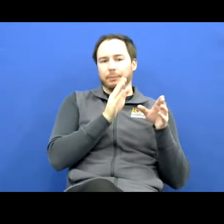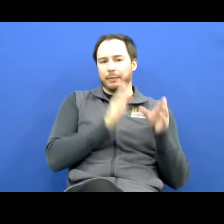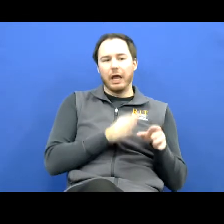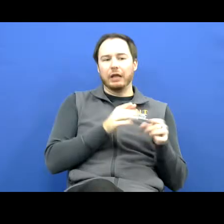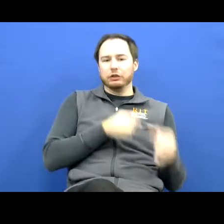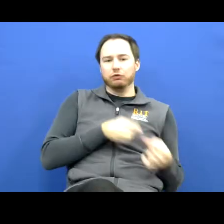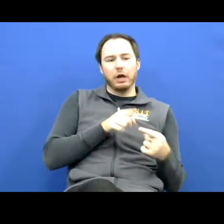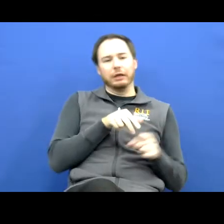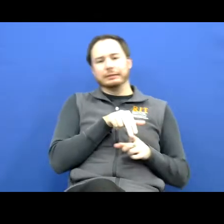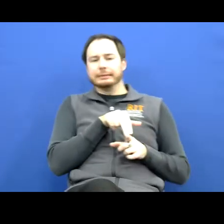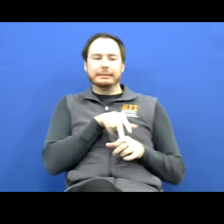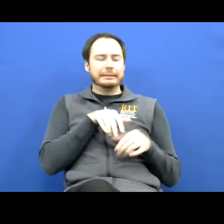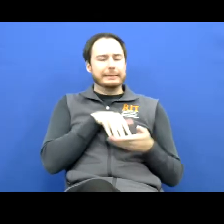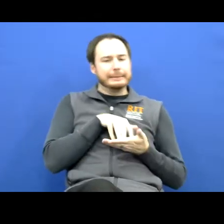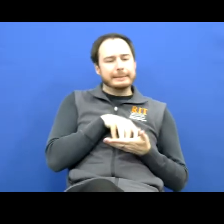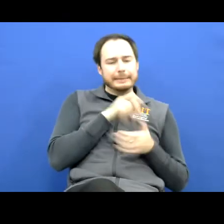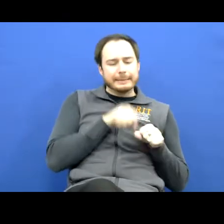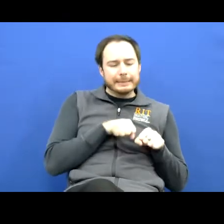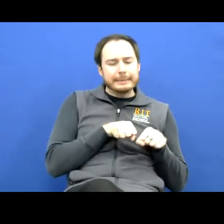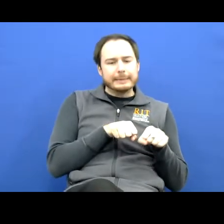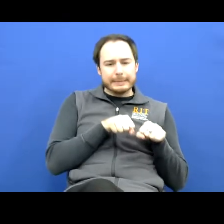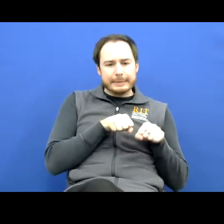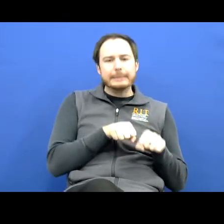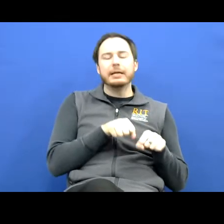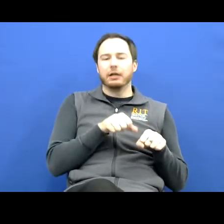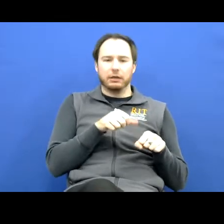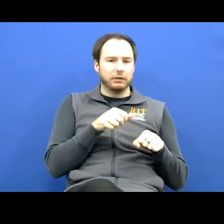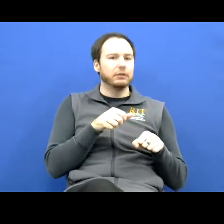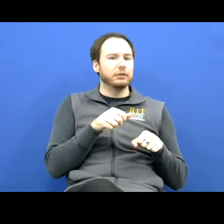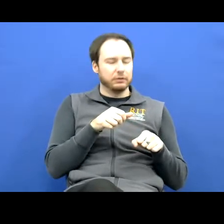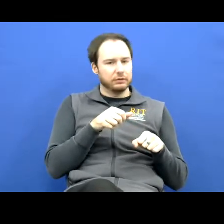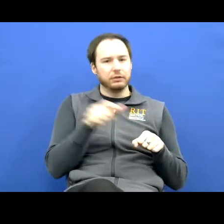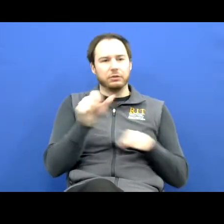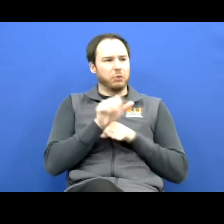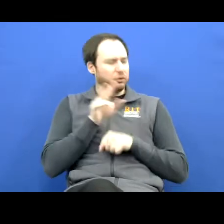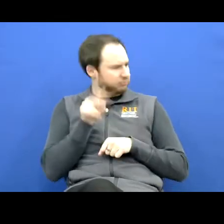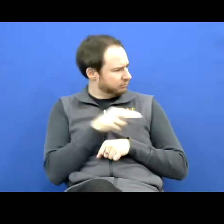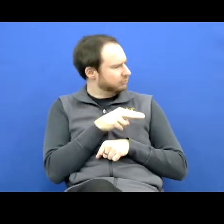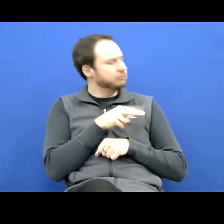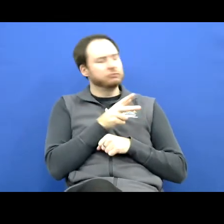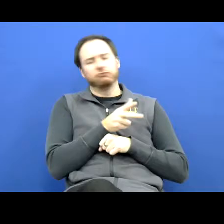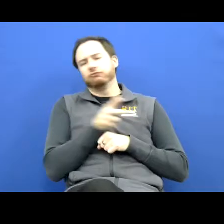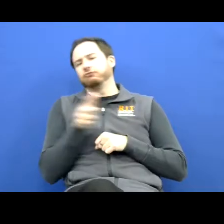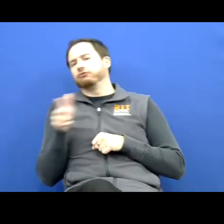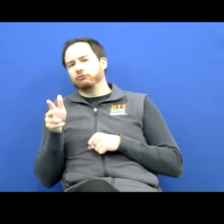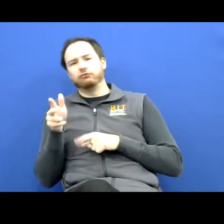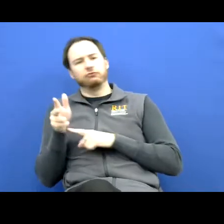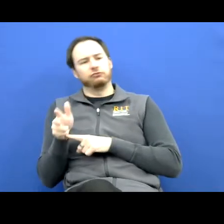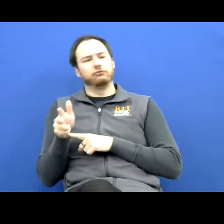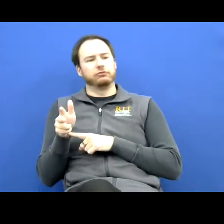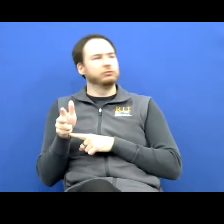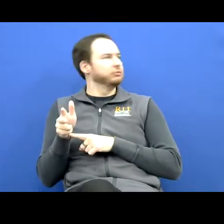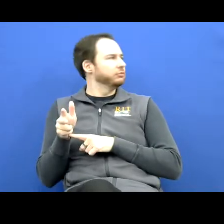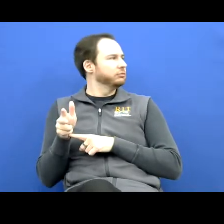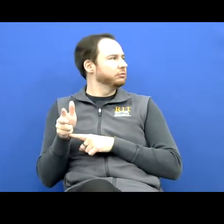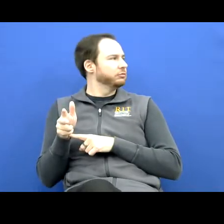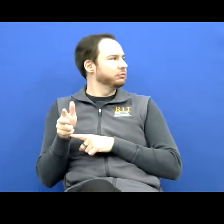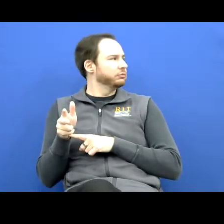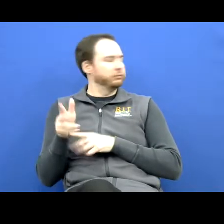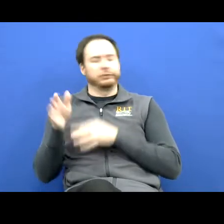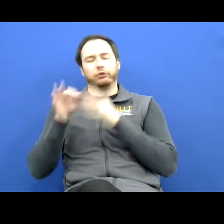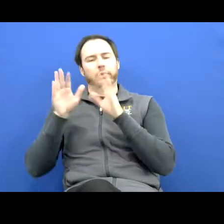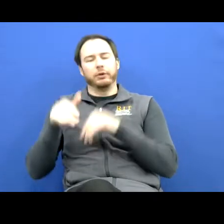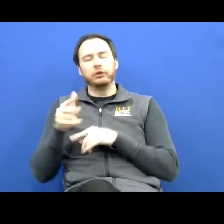stay upright, very frail, and pushing a wheeled walker. The employee that drove I won't go into that, they described the thing,